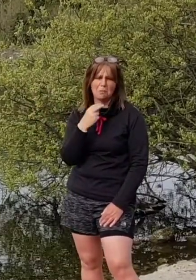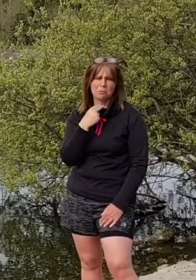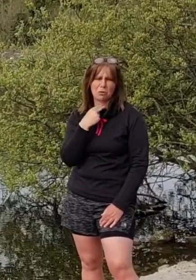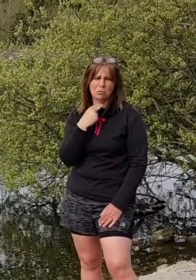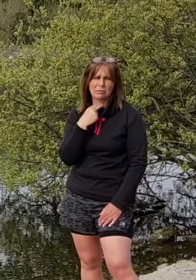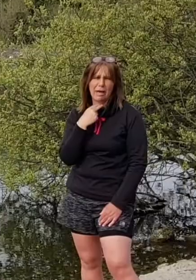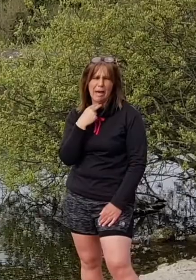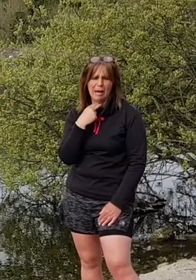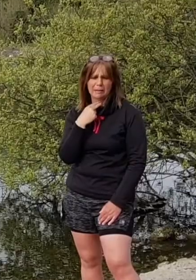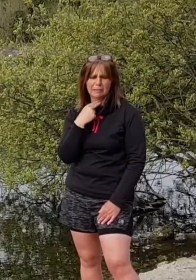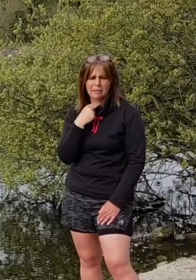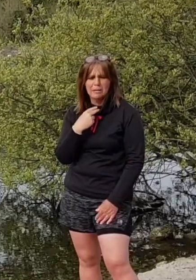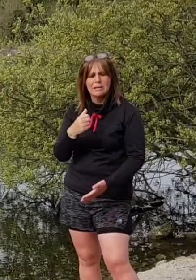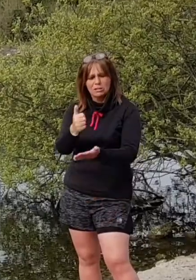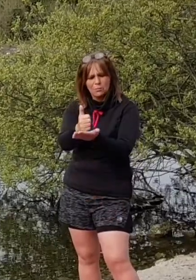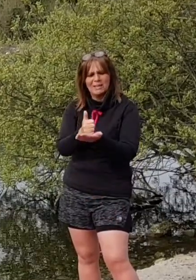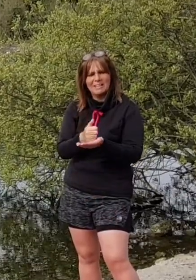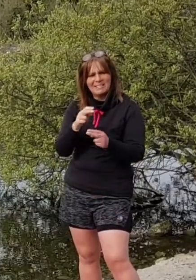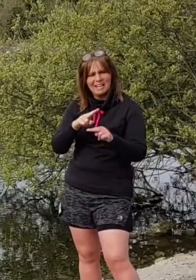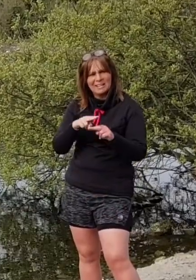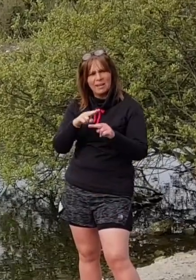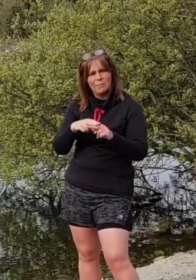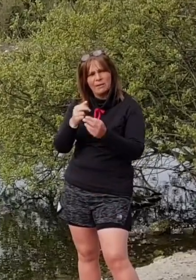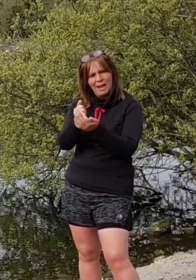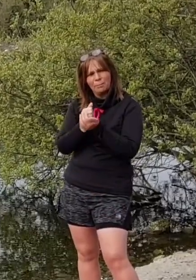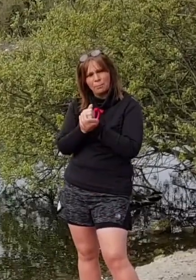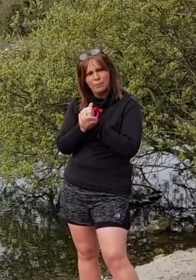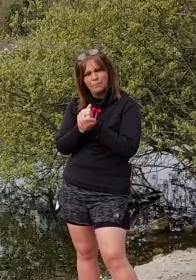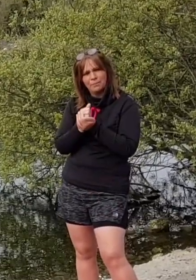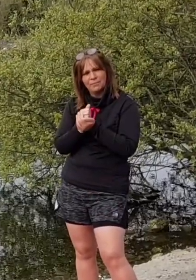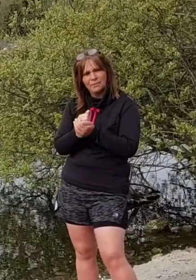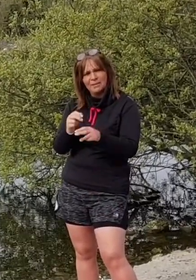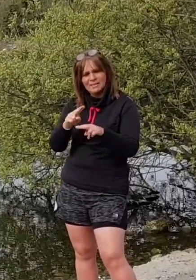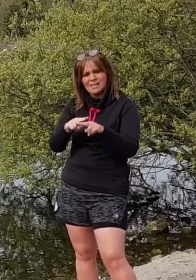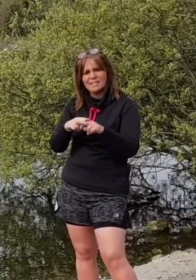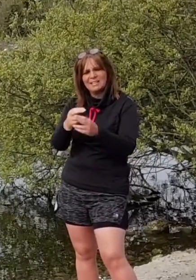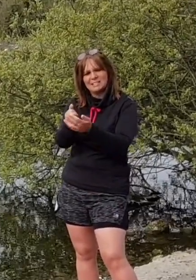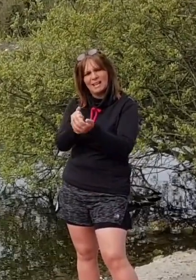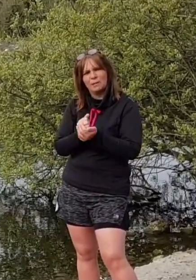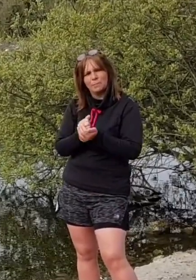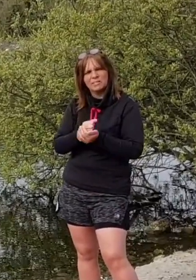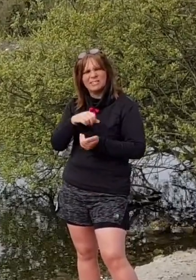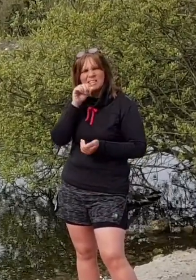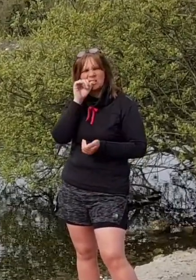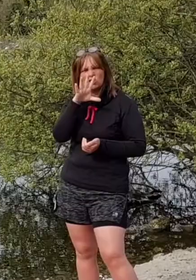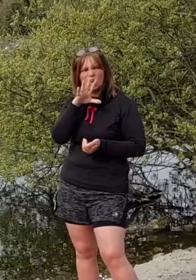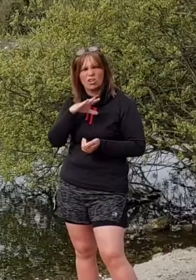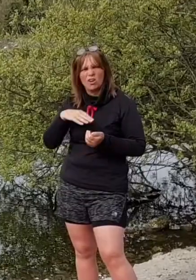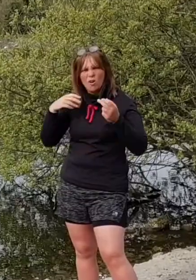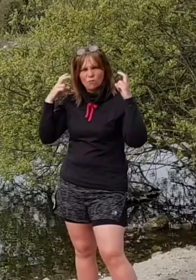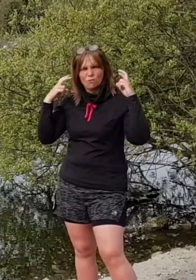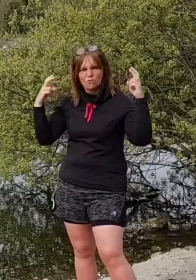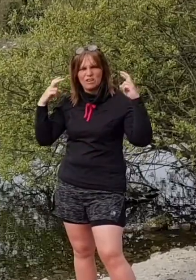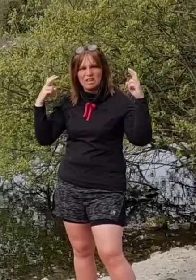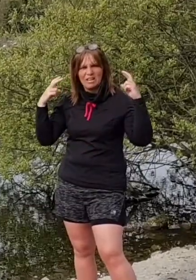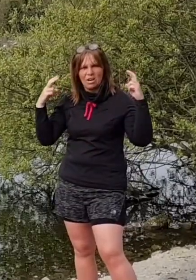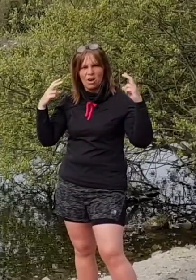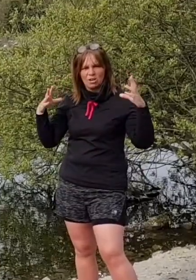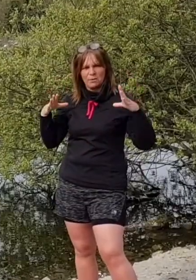so sad. Shall we get Daddy to come and help? Daddy needs to help us because he can shout really loud. Are you